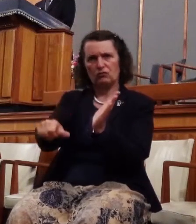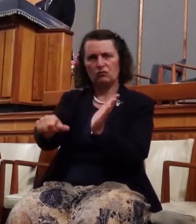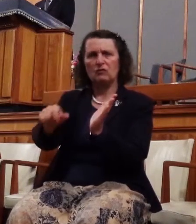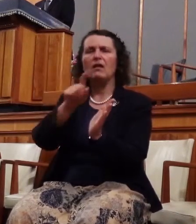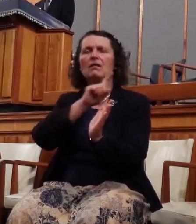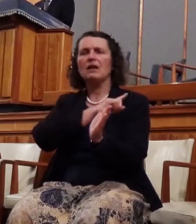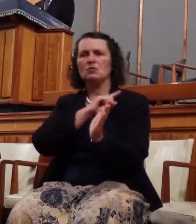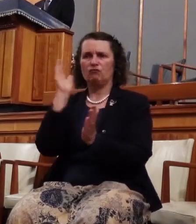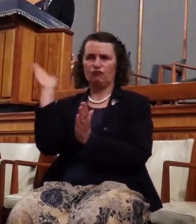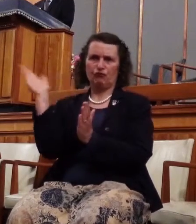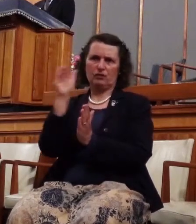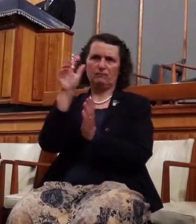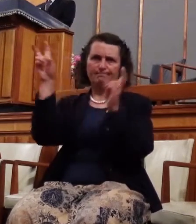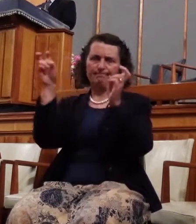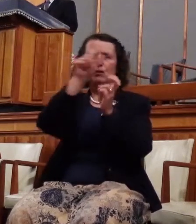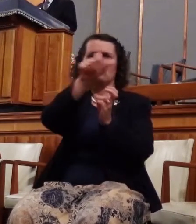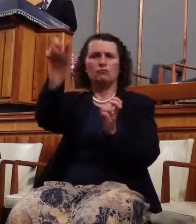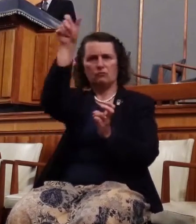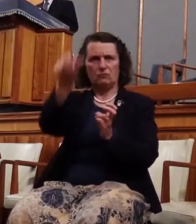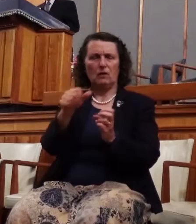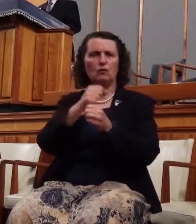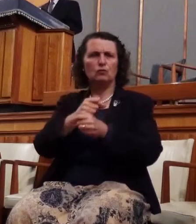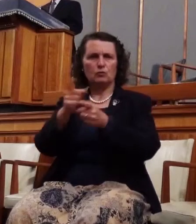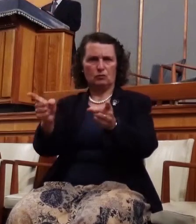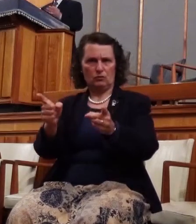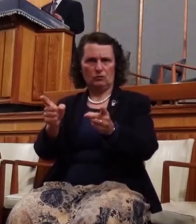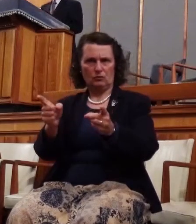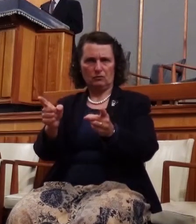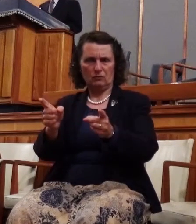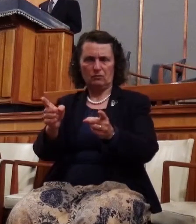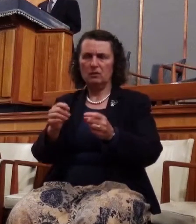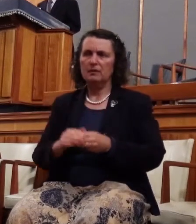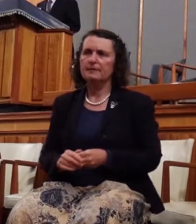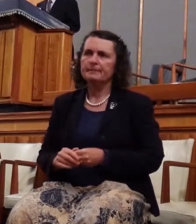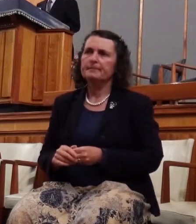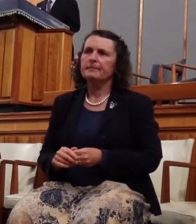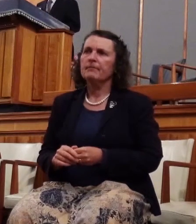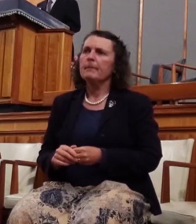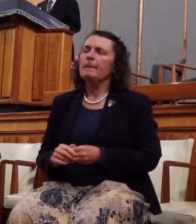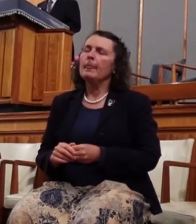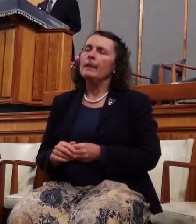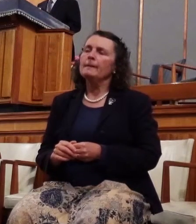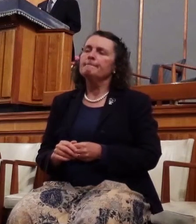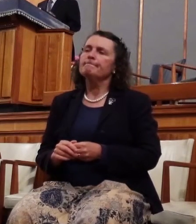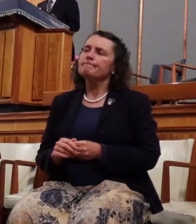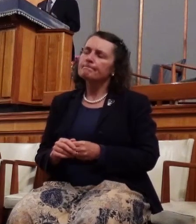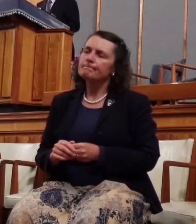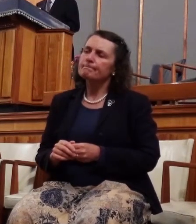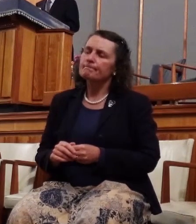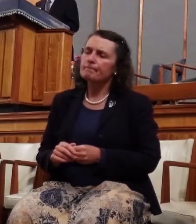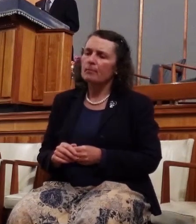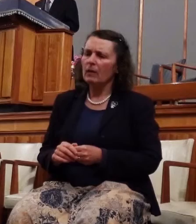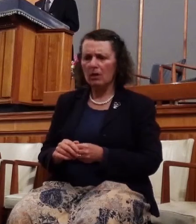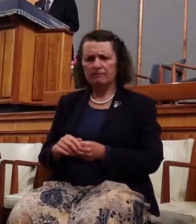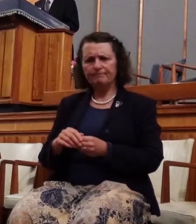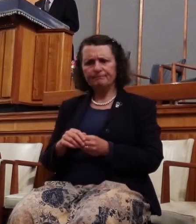why we speak about the Bible. Or as I said, my intention is not to go in details about what's going on. But because this is